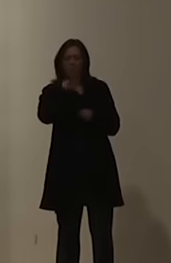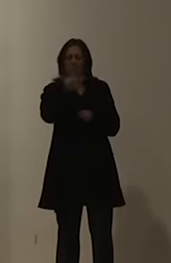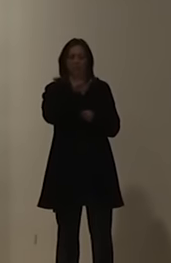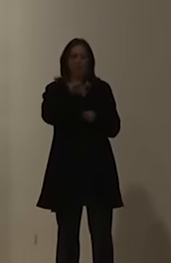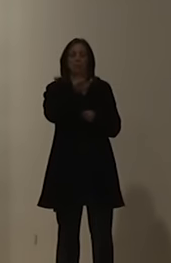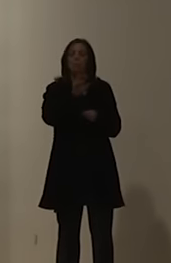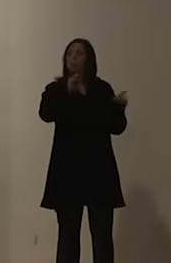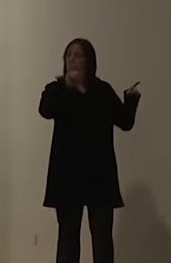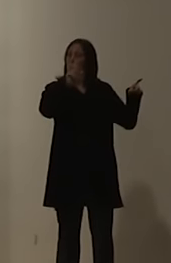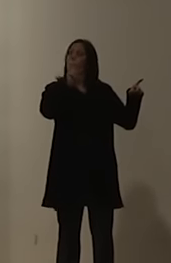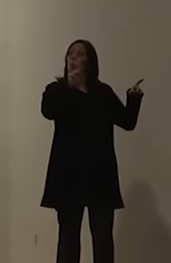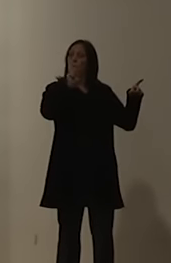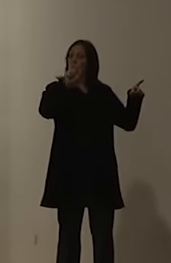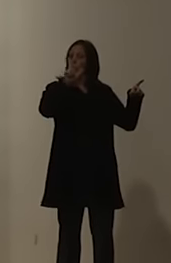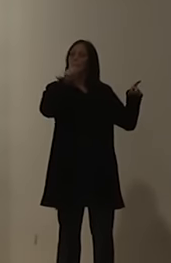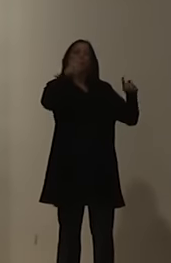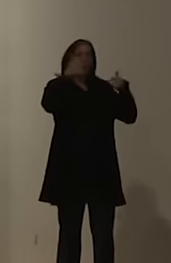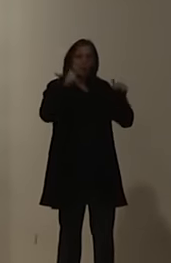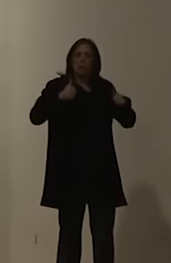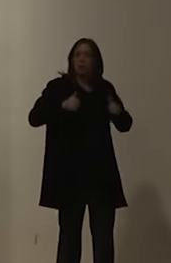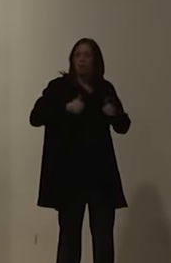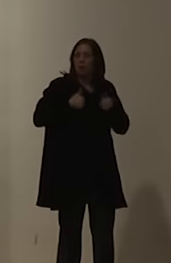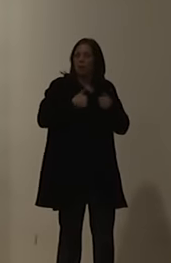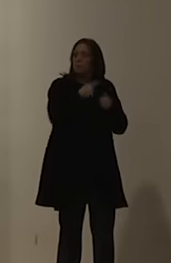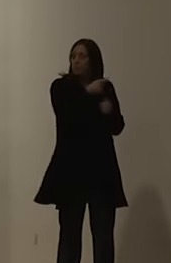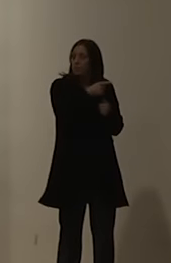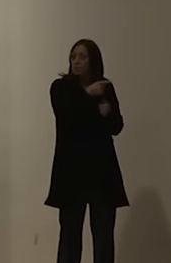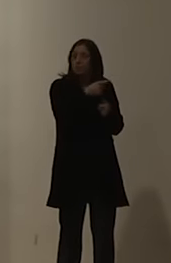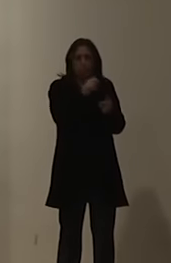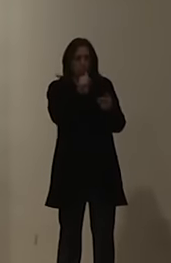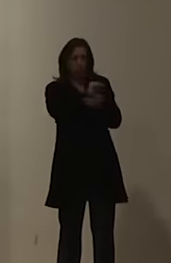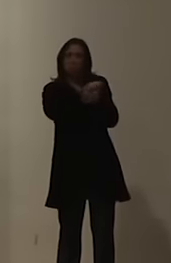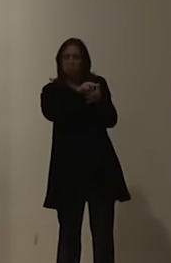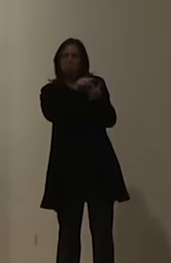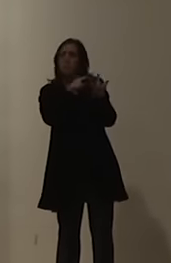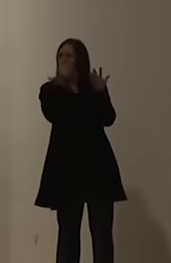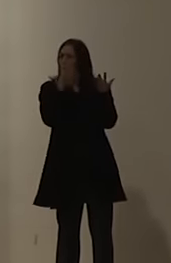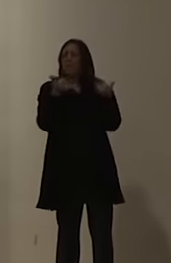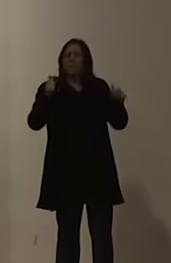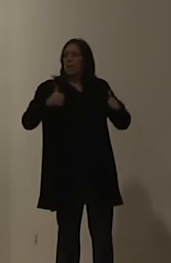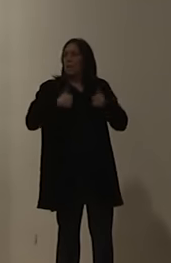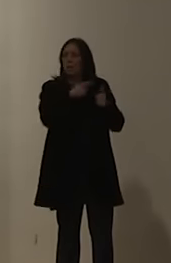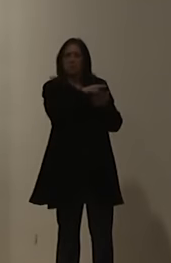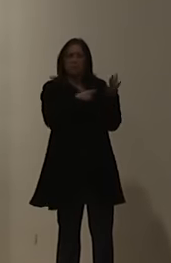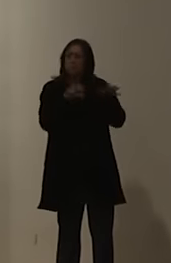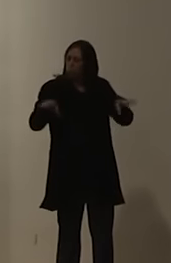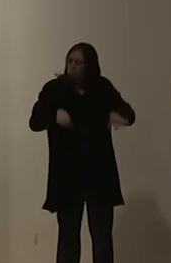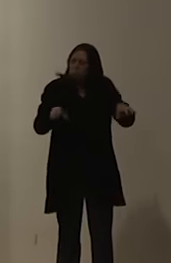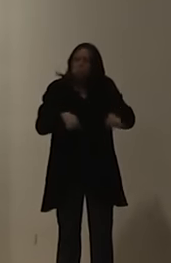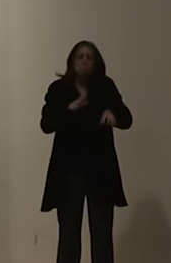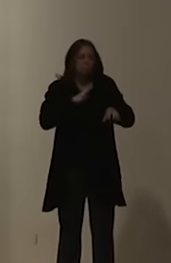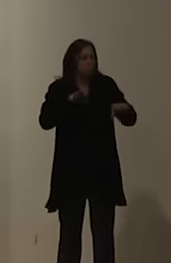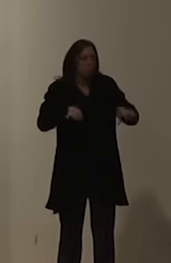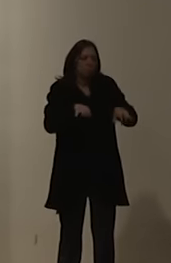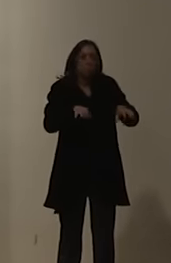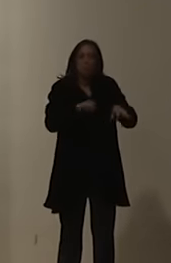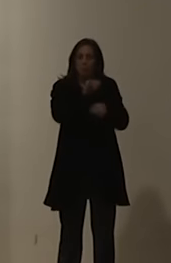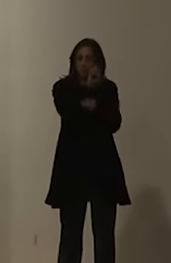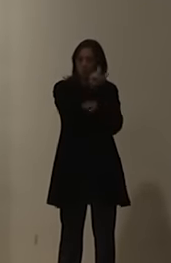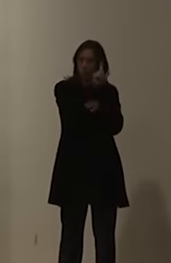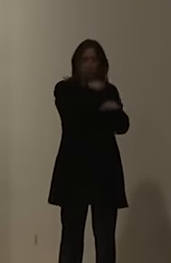was still alive, Humar Khan was still alive, a lot of people were still alive. But in between then